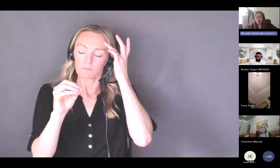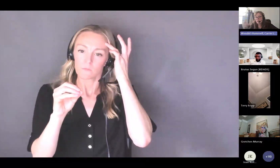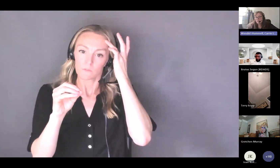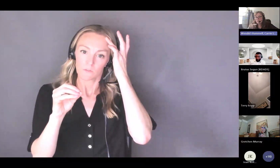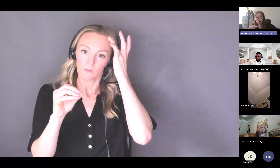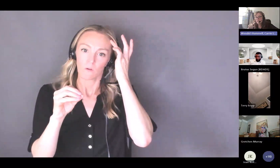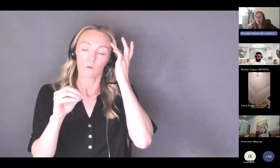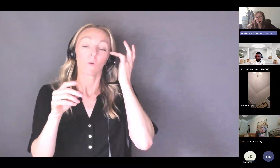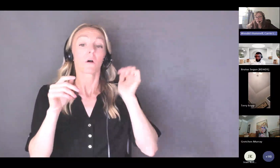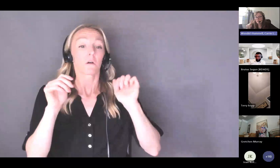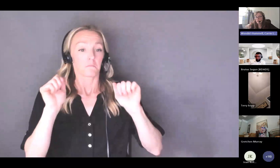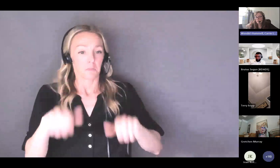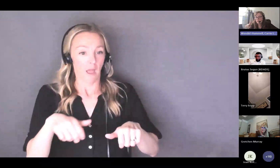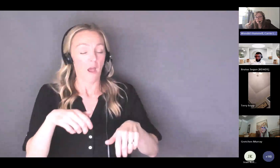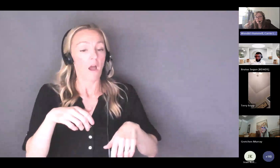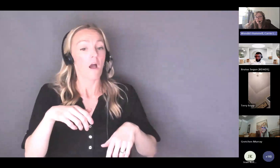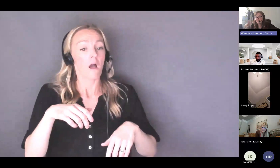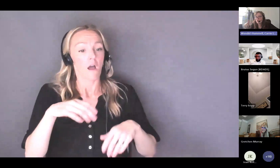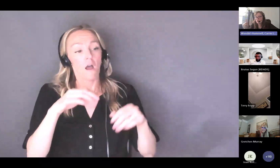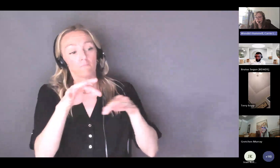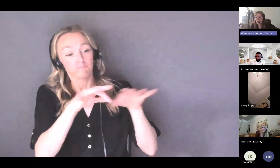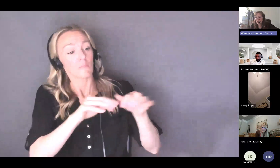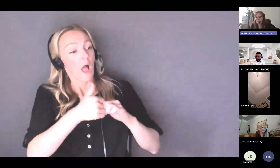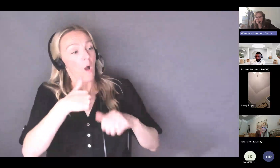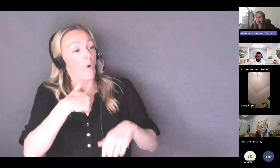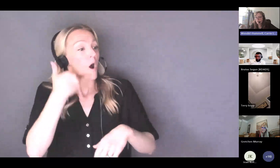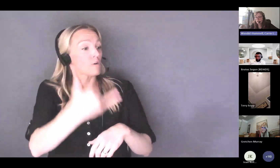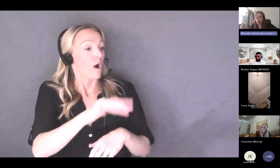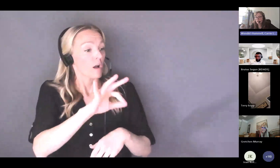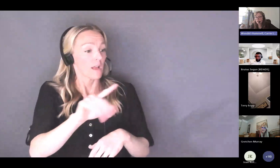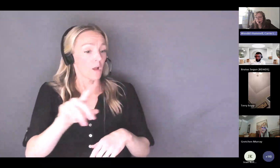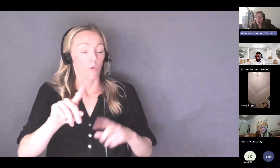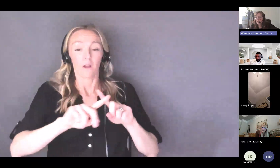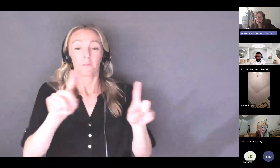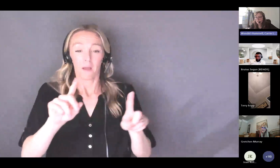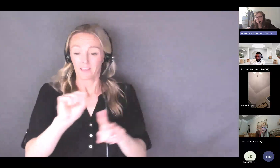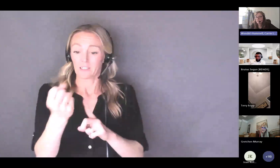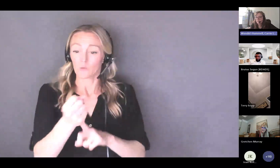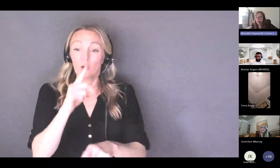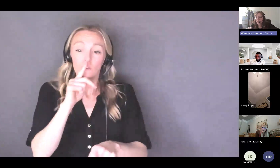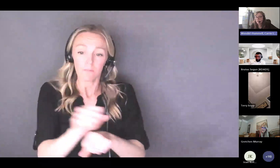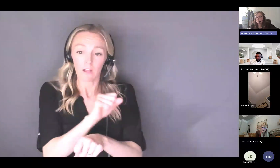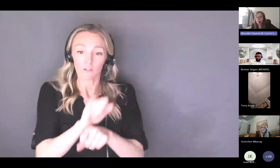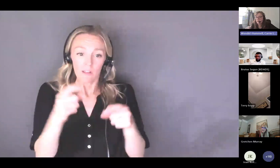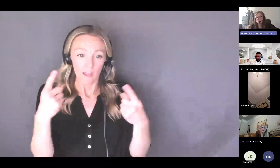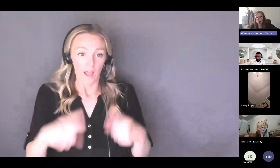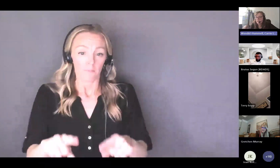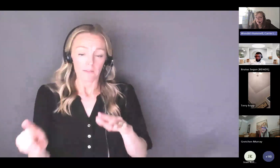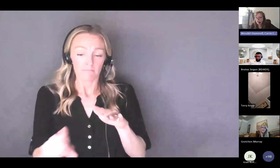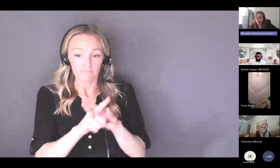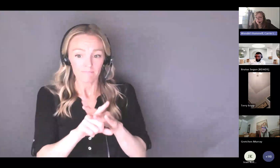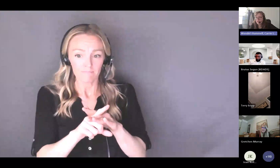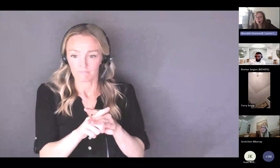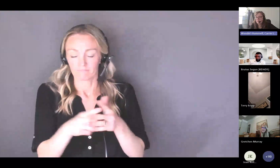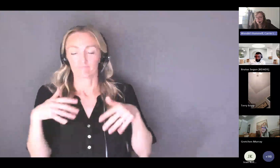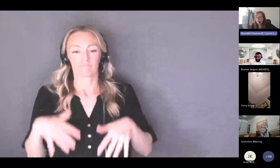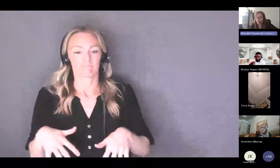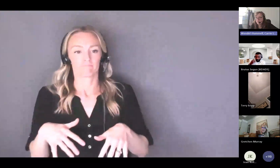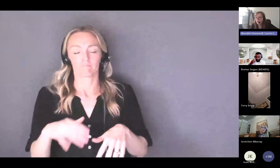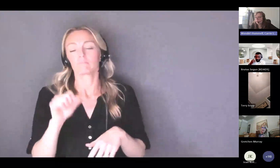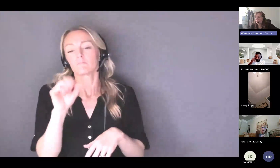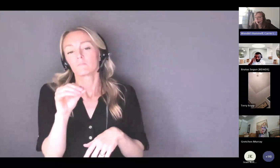regurgitate is not the same as what a person would actually do when the situation arises. And the assessment should be based on what is actually going to happen